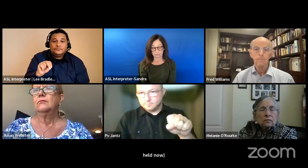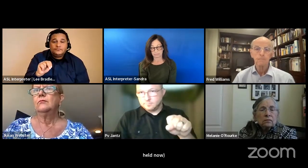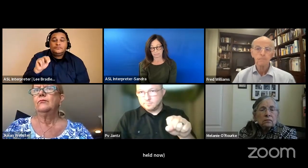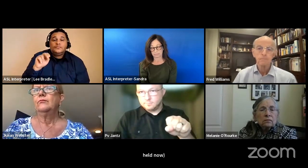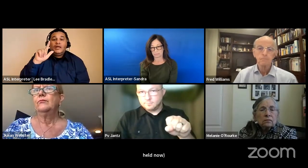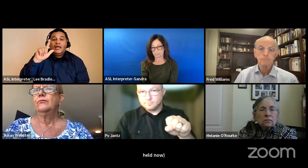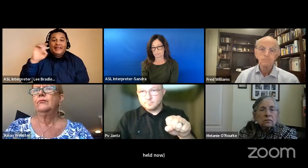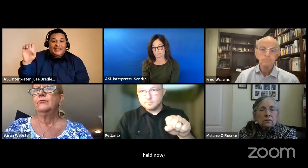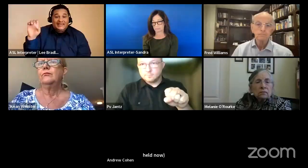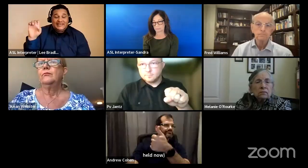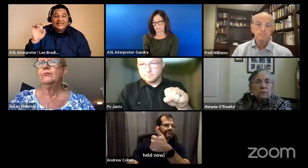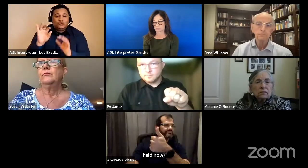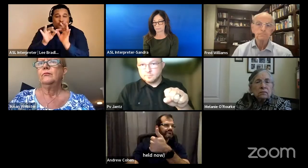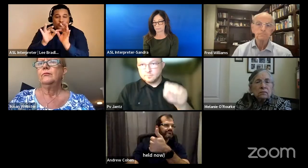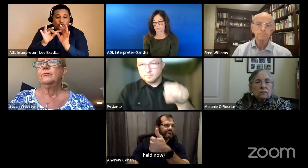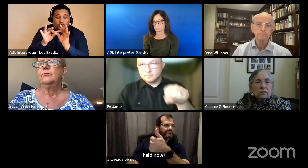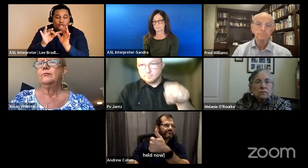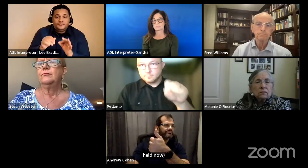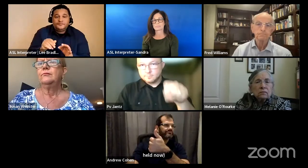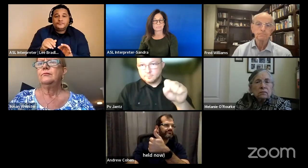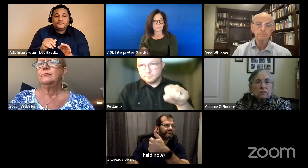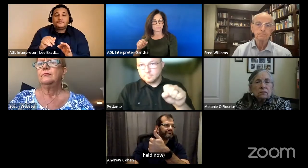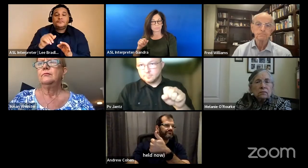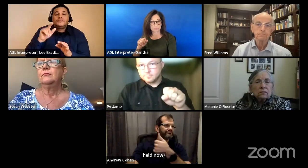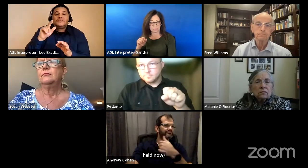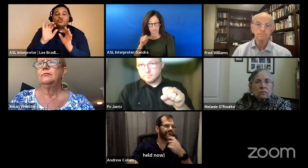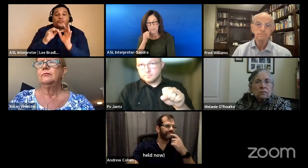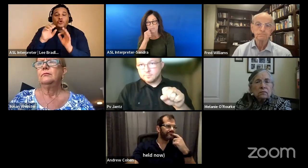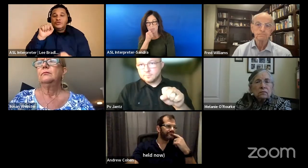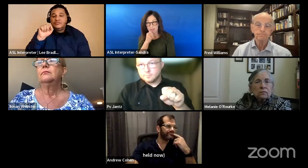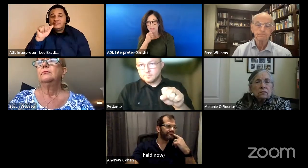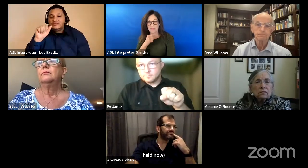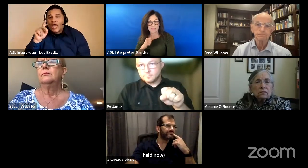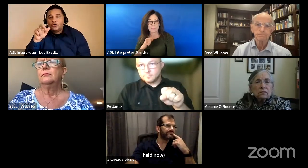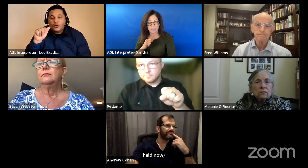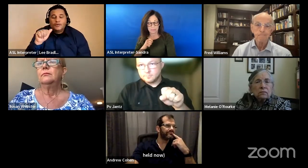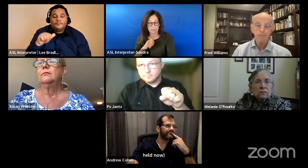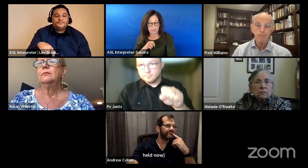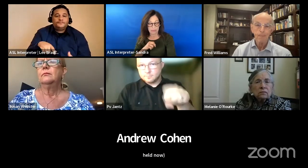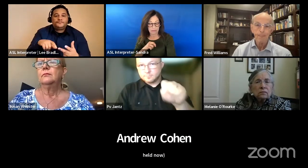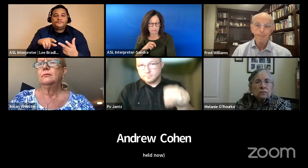Lee, the interpreter Sandra,